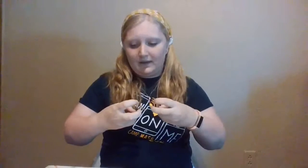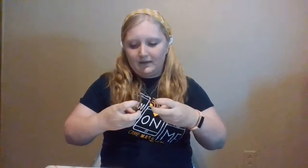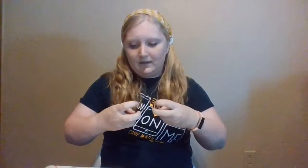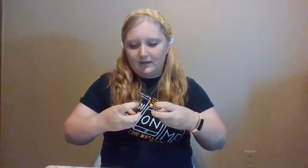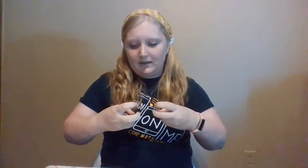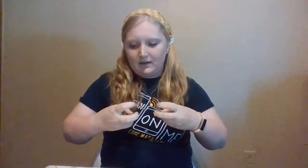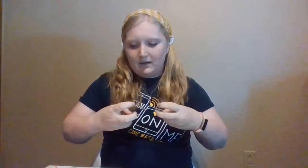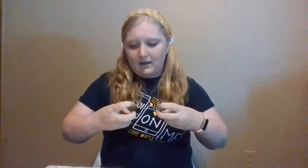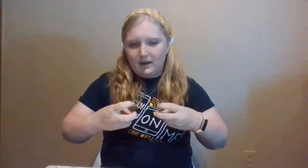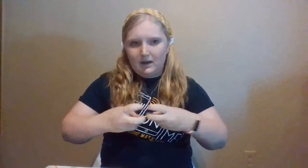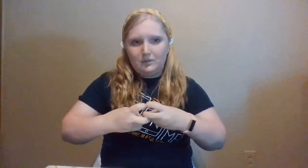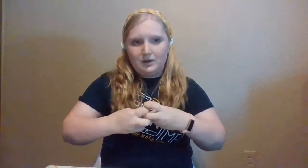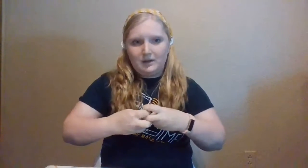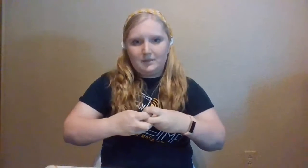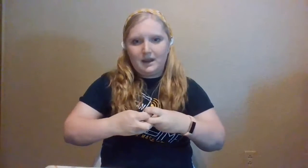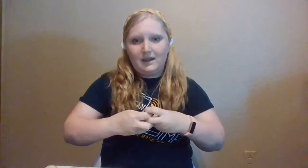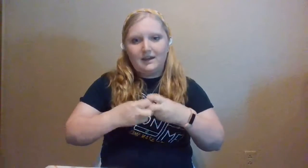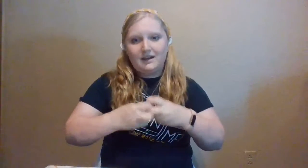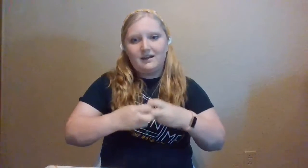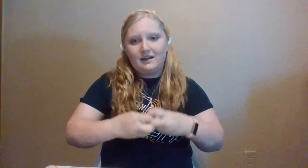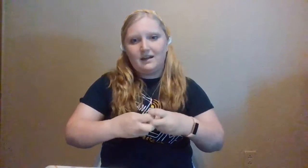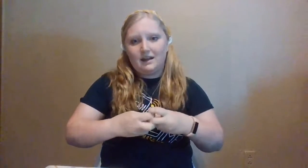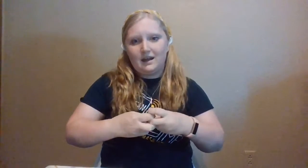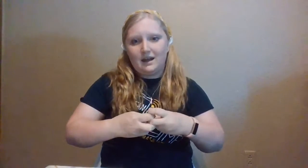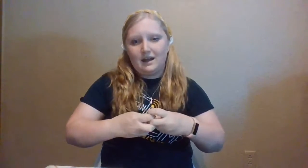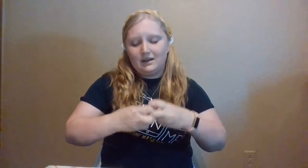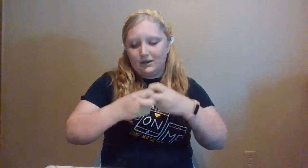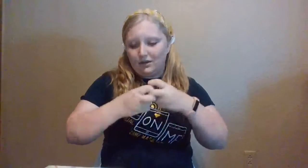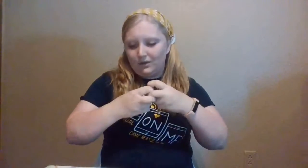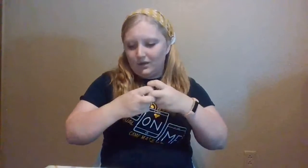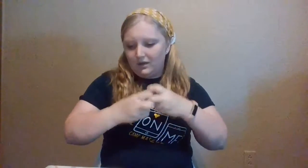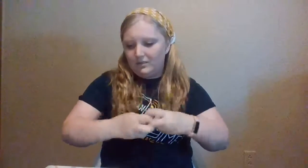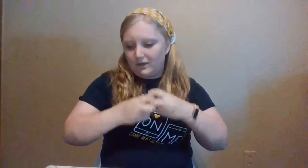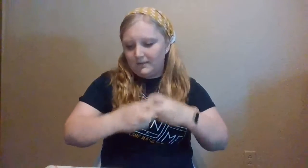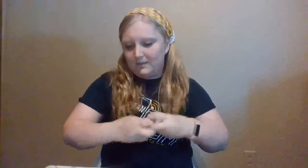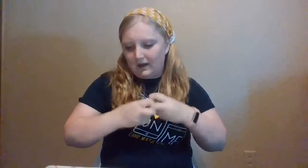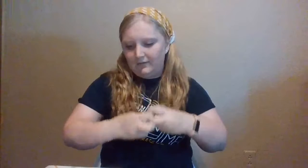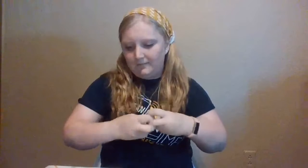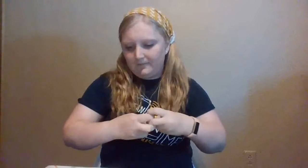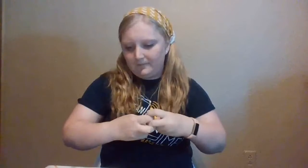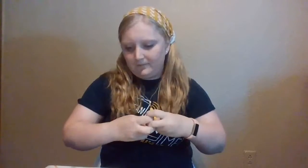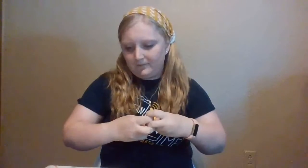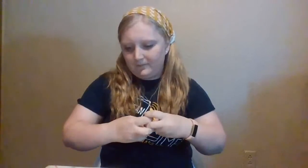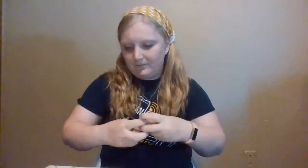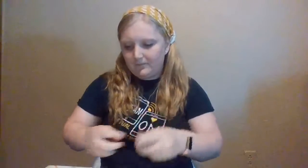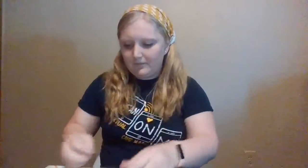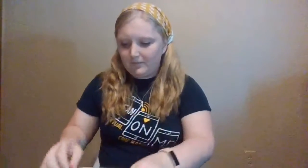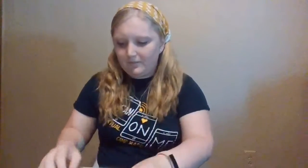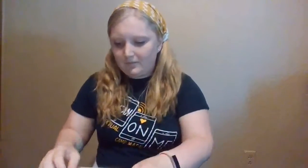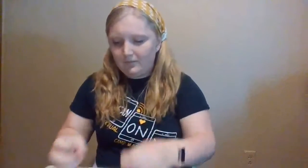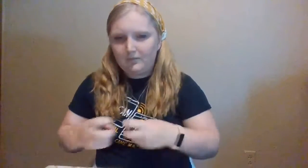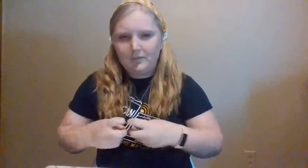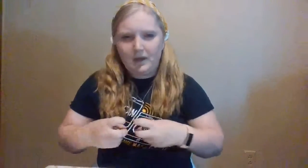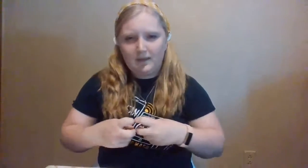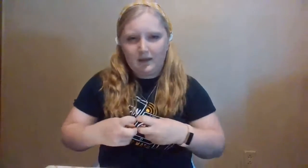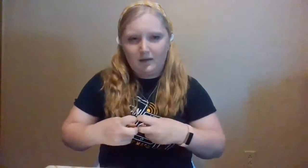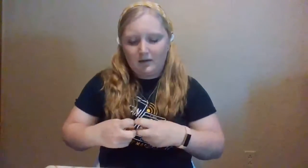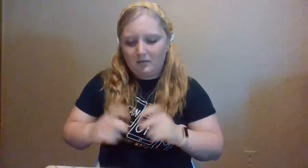this, and you bring them together, and you bring them down. I think.